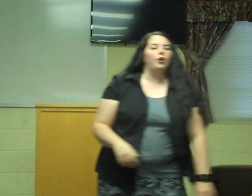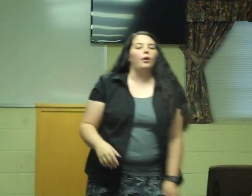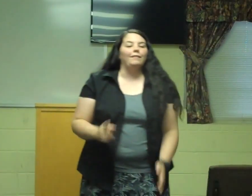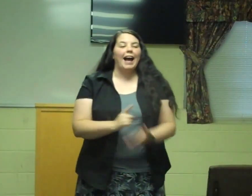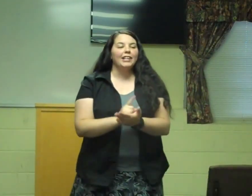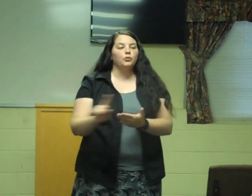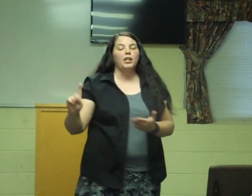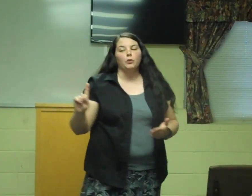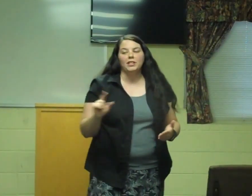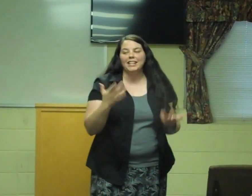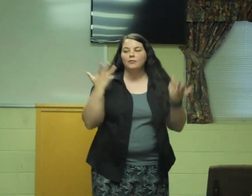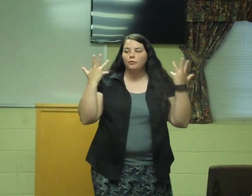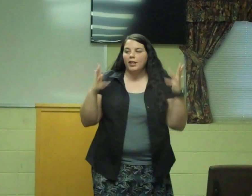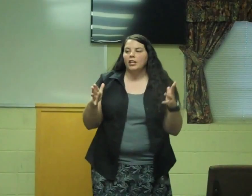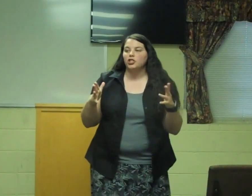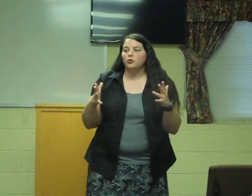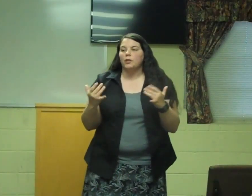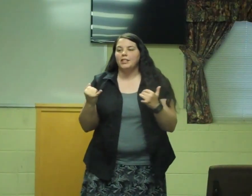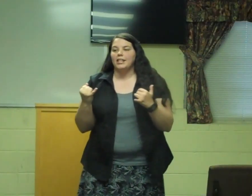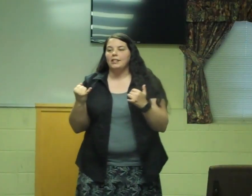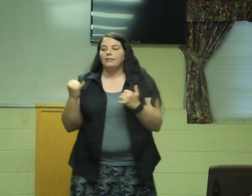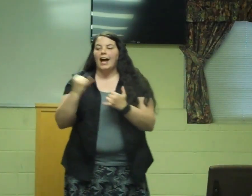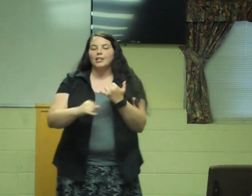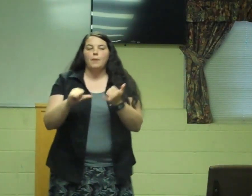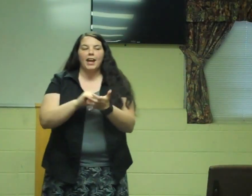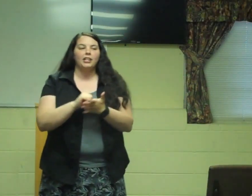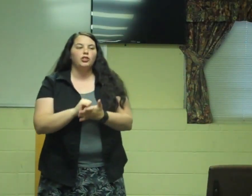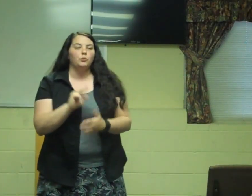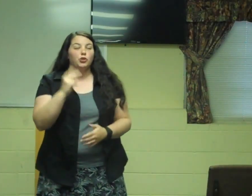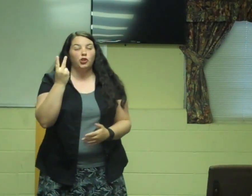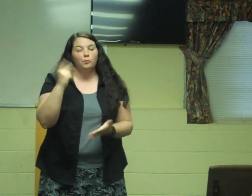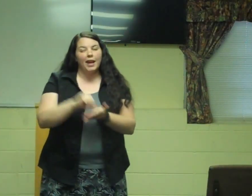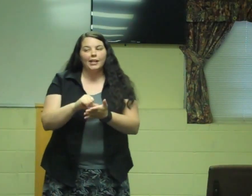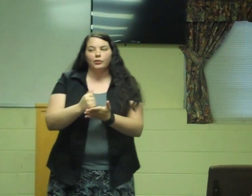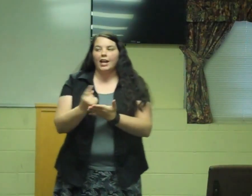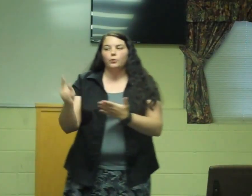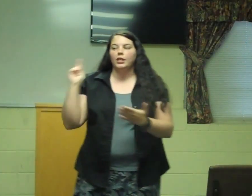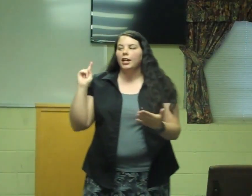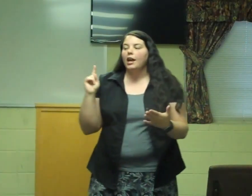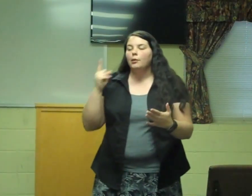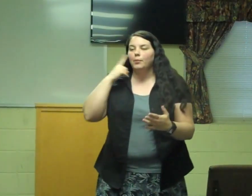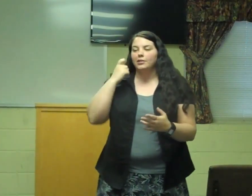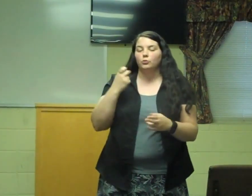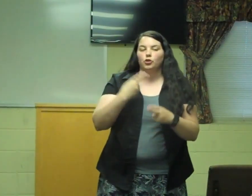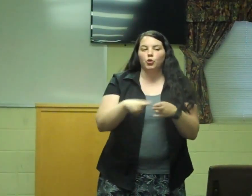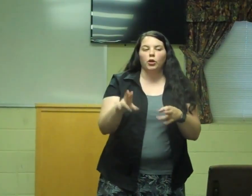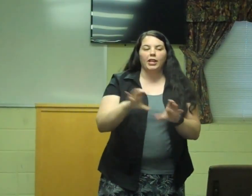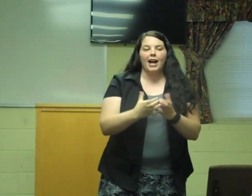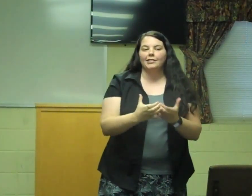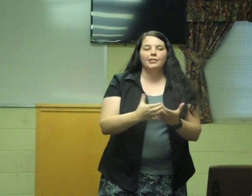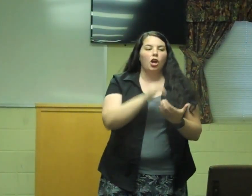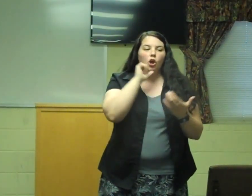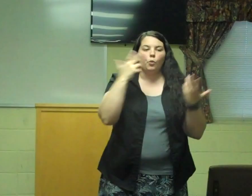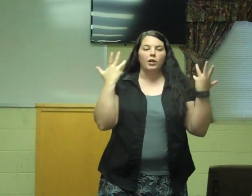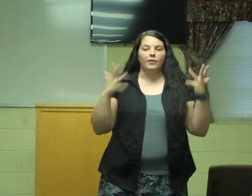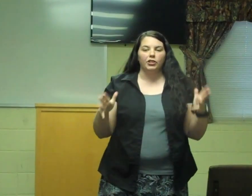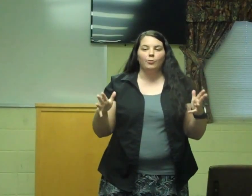So last week we didn't finish with the last page. It was a 2-page last week because it was a short class. We didn't finish them